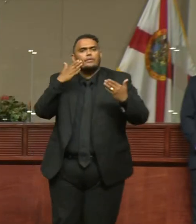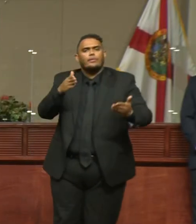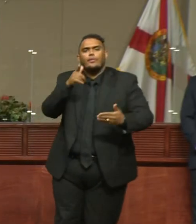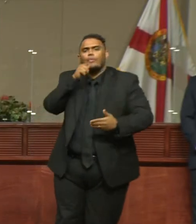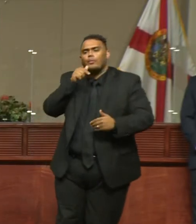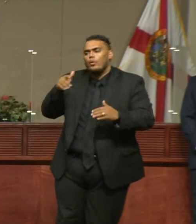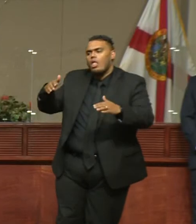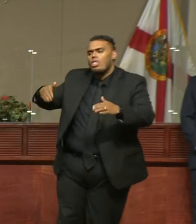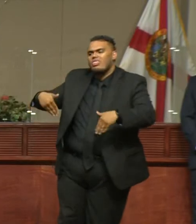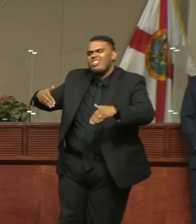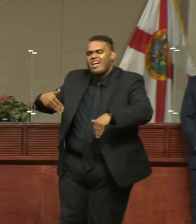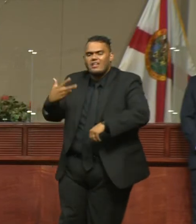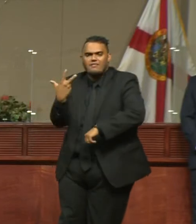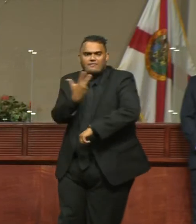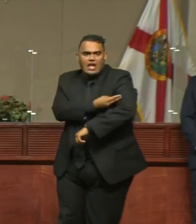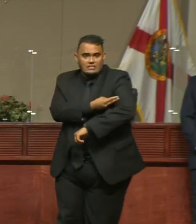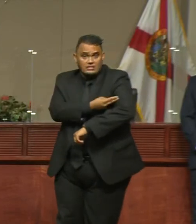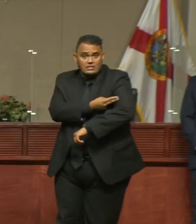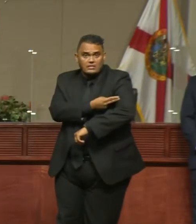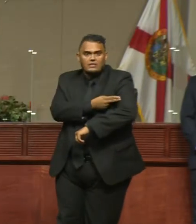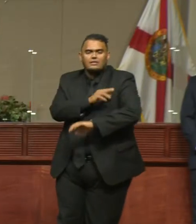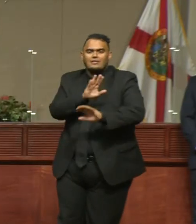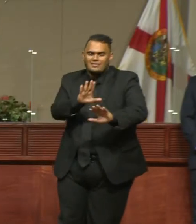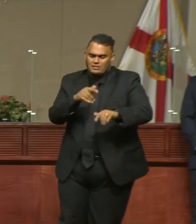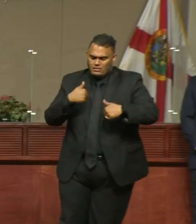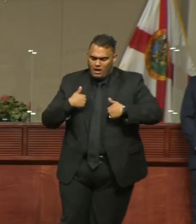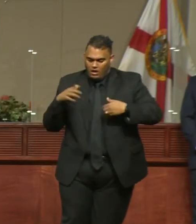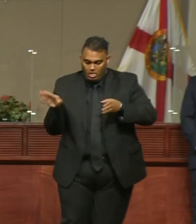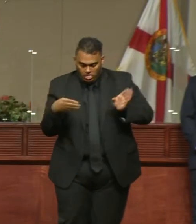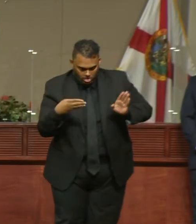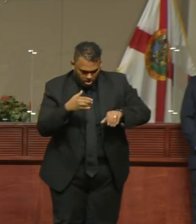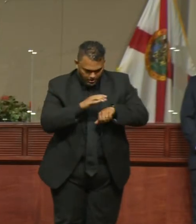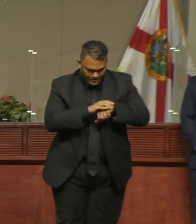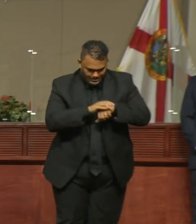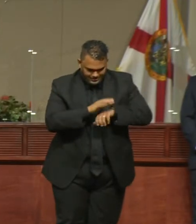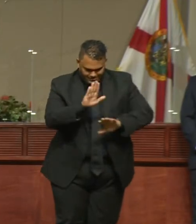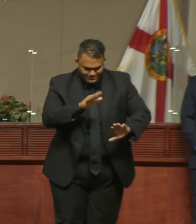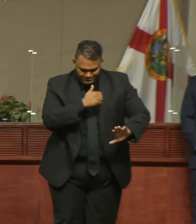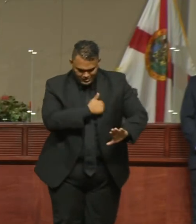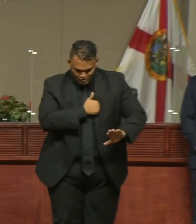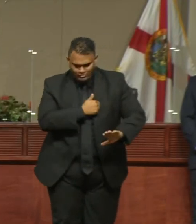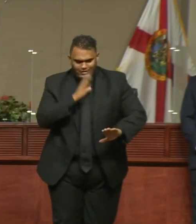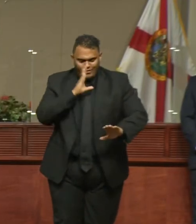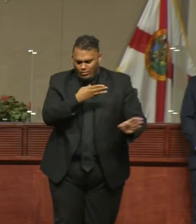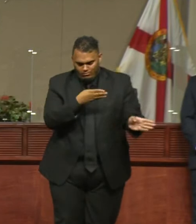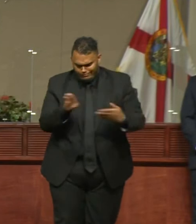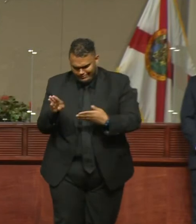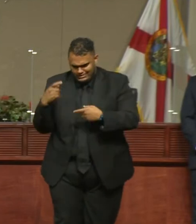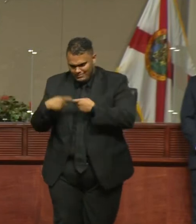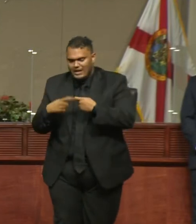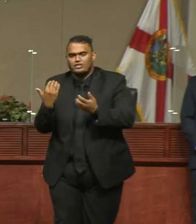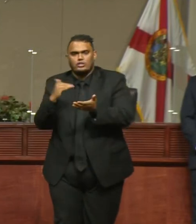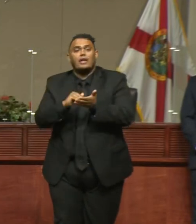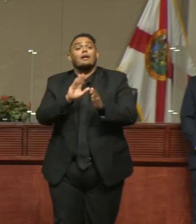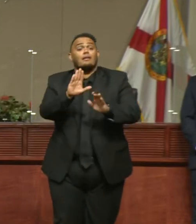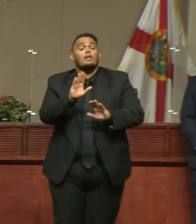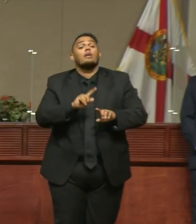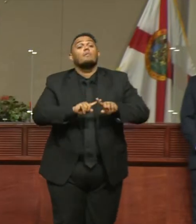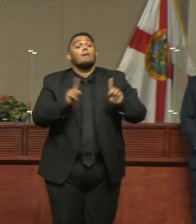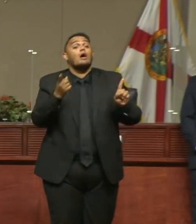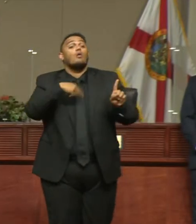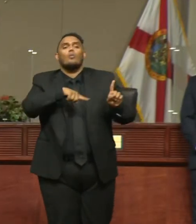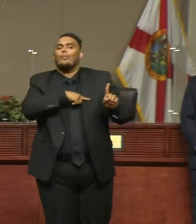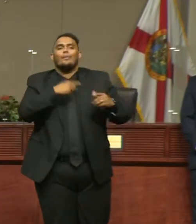our, and I'm going English, but I will go there. So we don't know who has not been